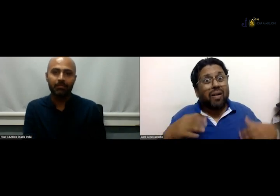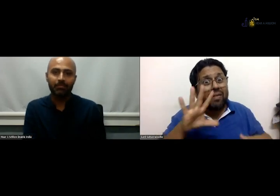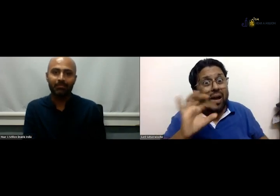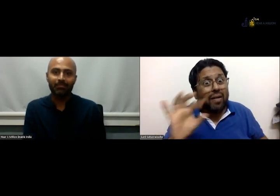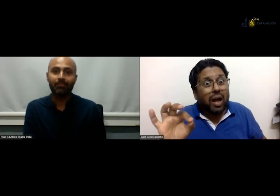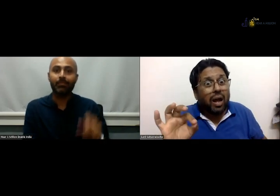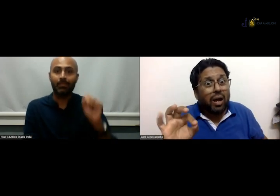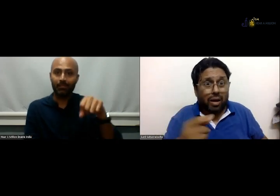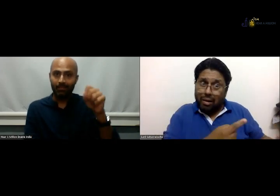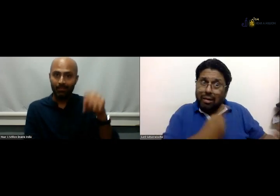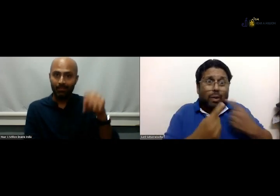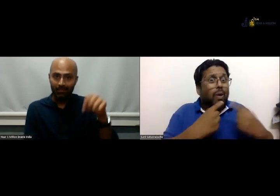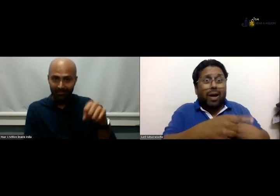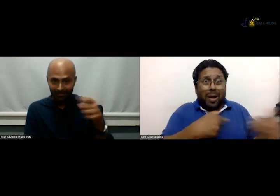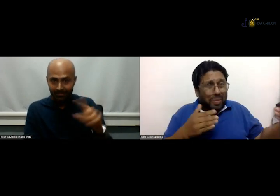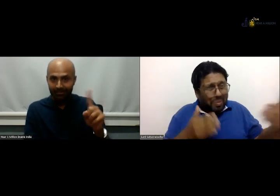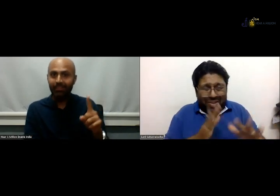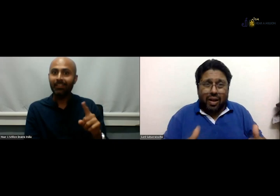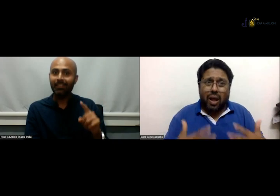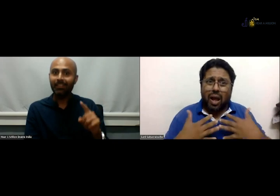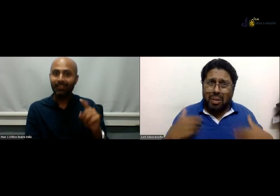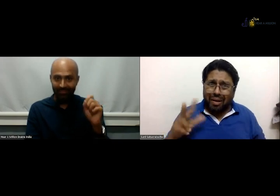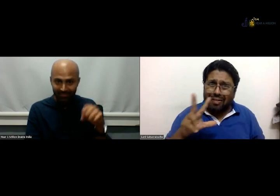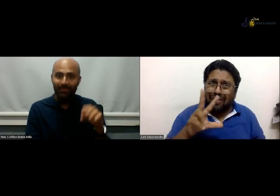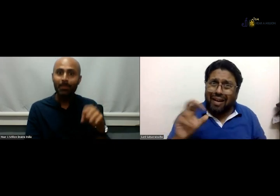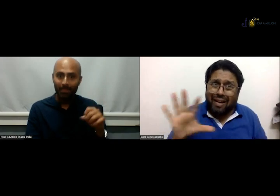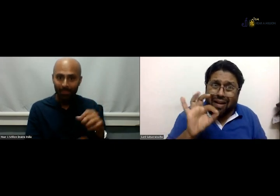to become, you know, deaf lawyers.